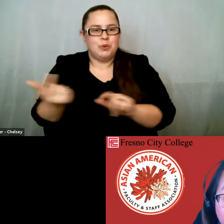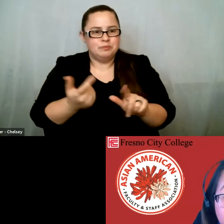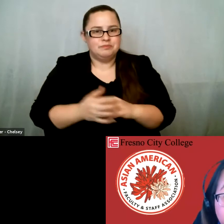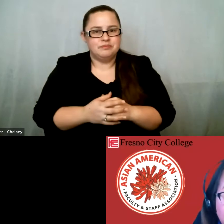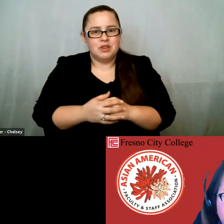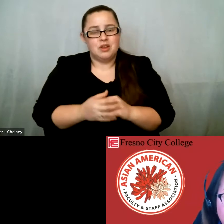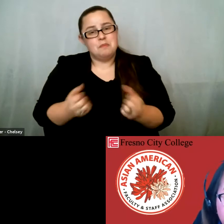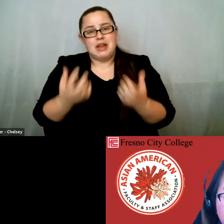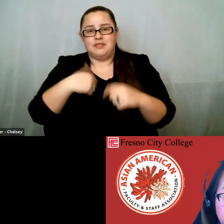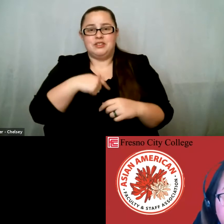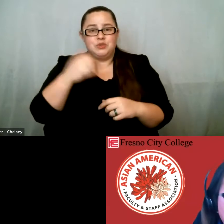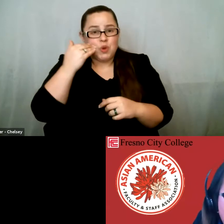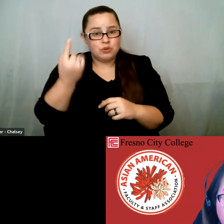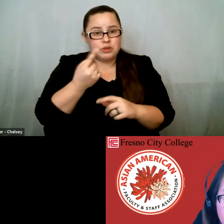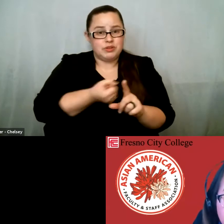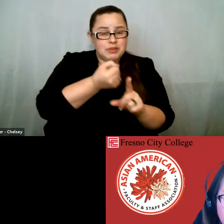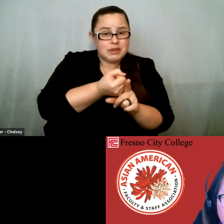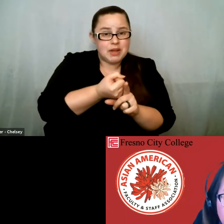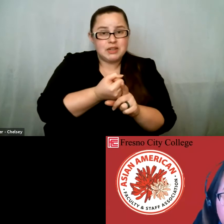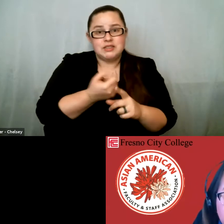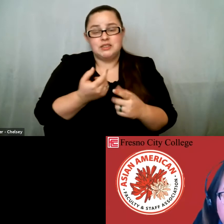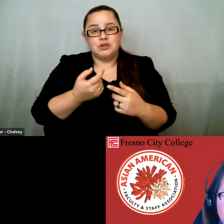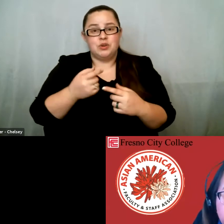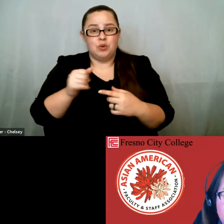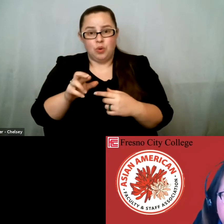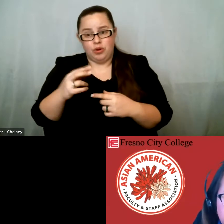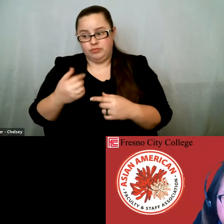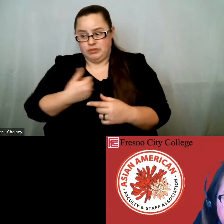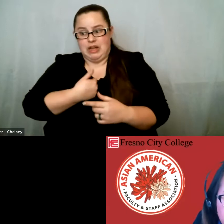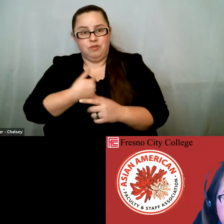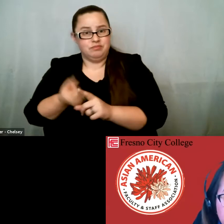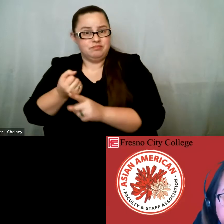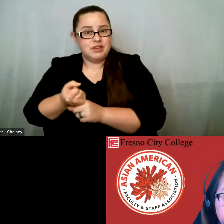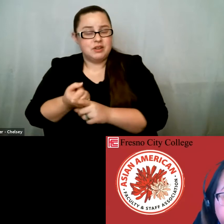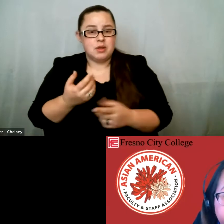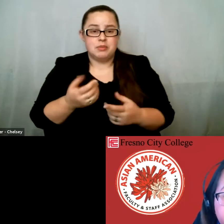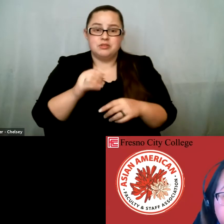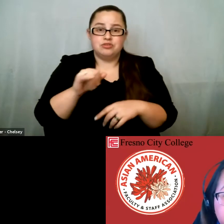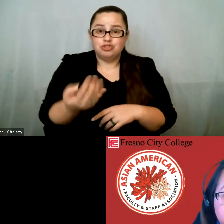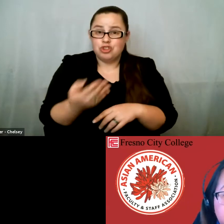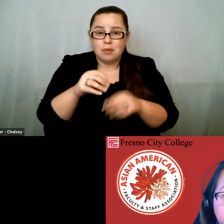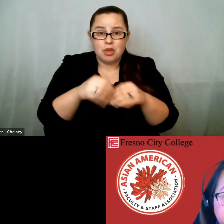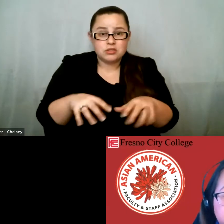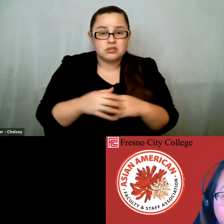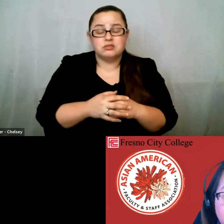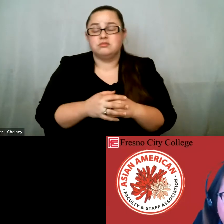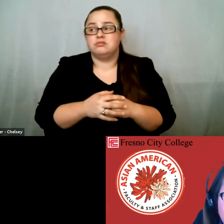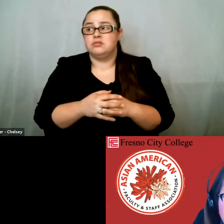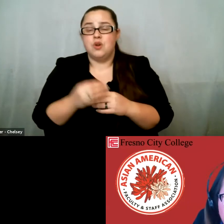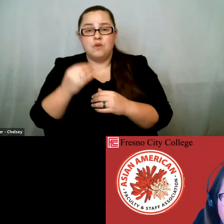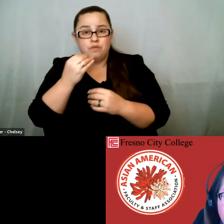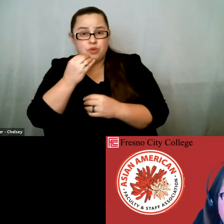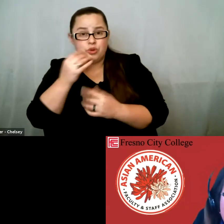has been impacted by the pandemic with job loss, food insecurities, as well as